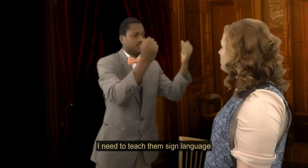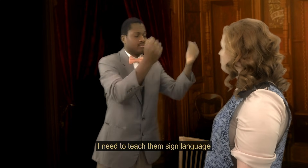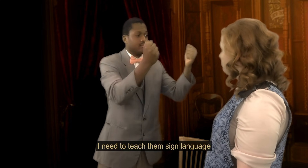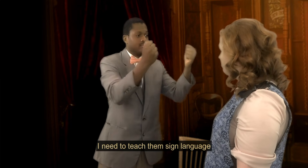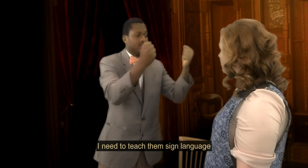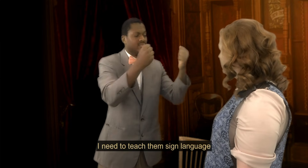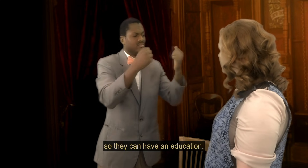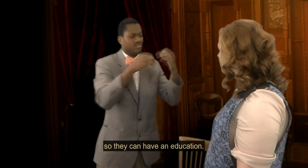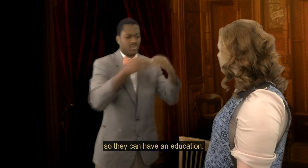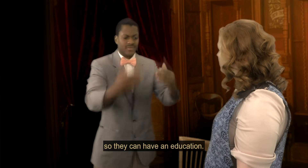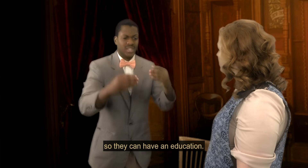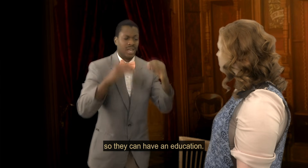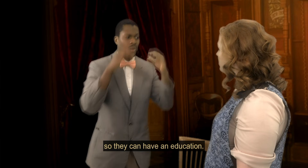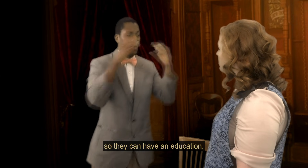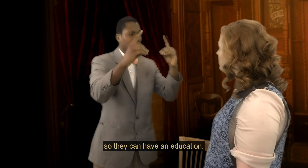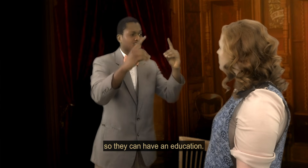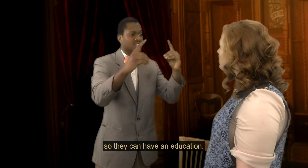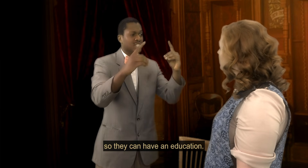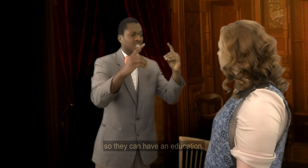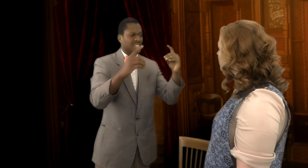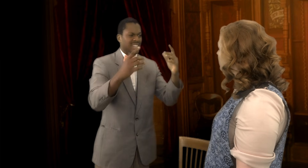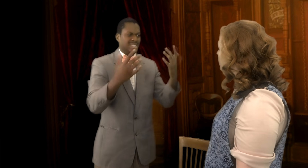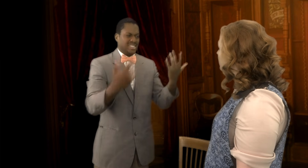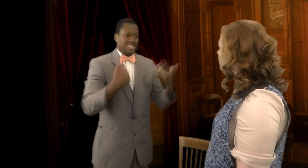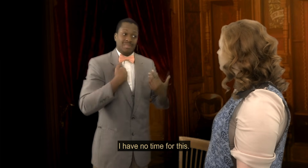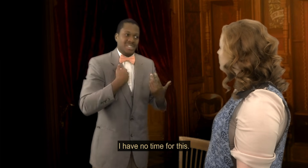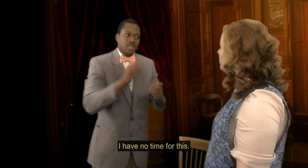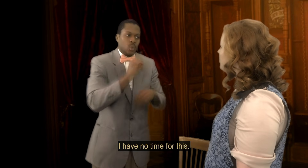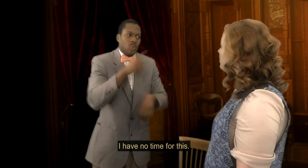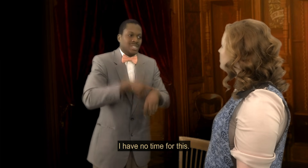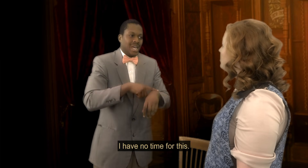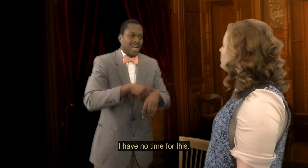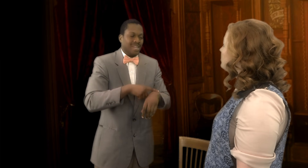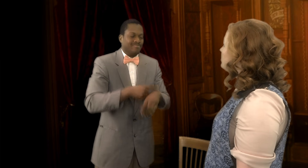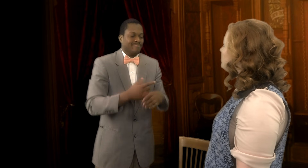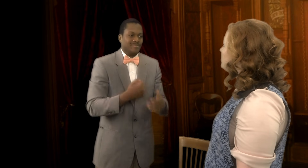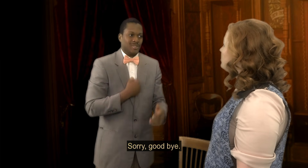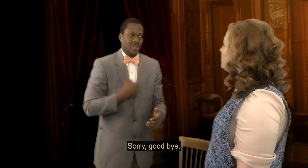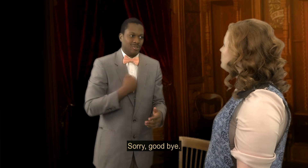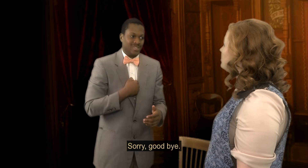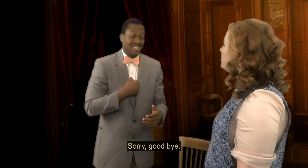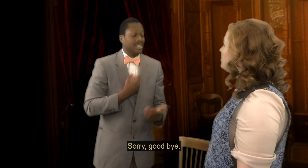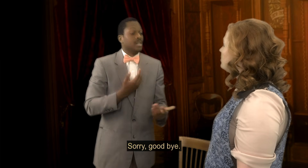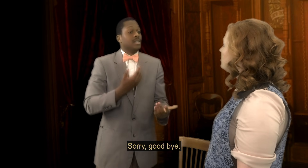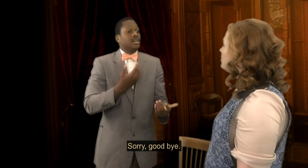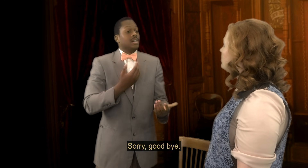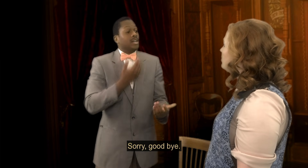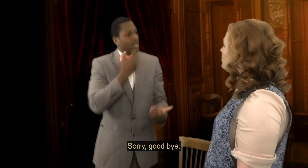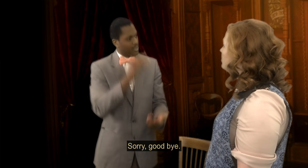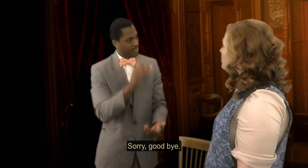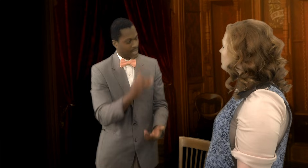sign language so they can have education. I have no time for this. Sorry. Goodbye.